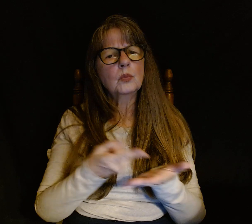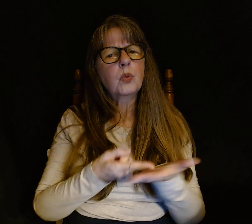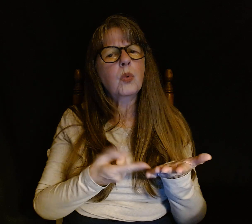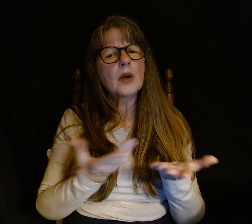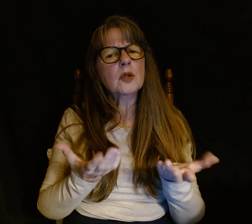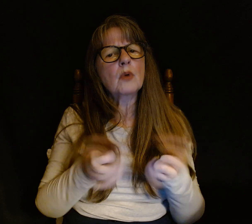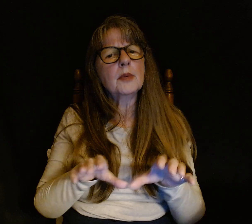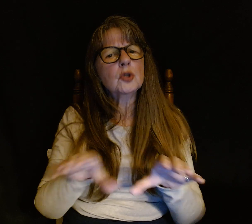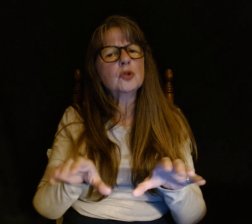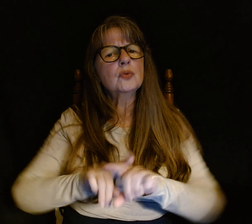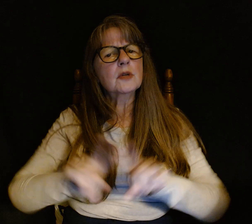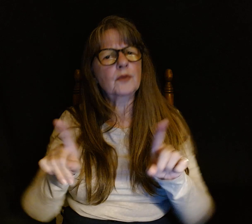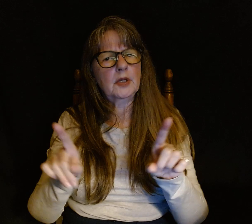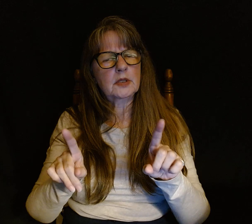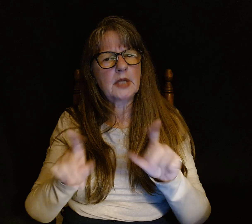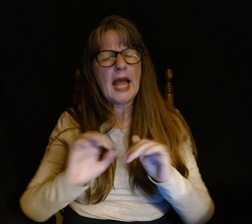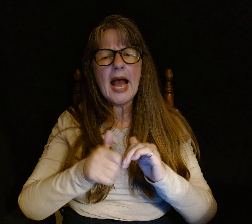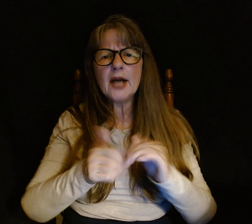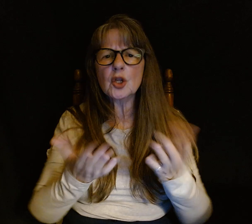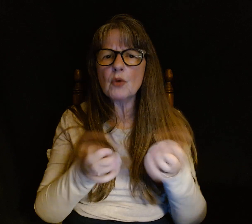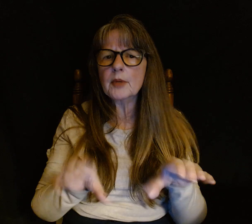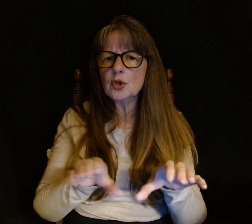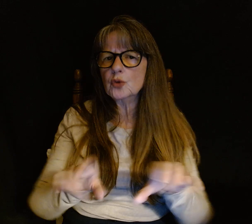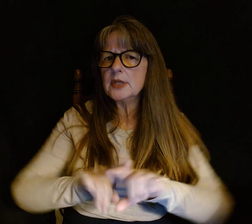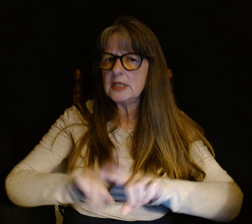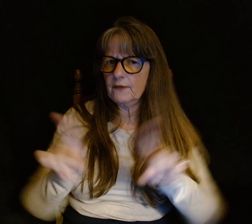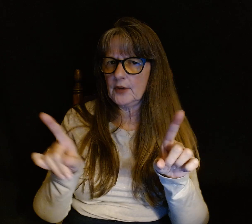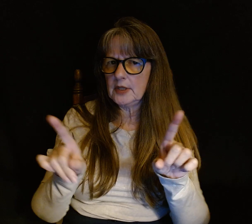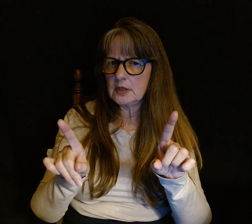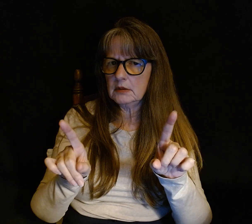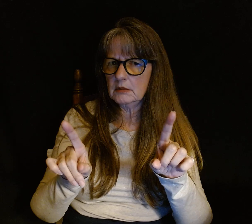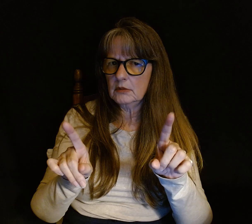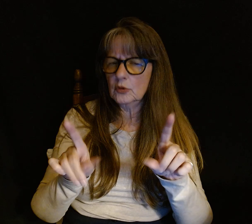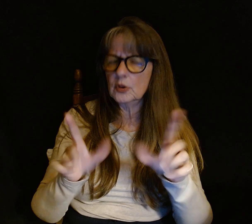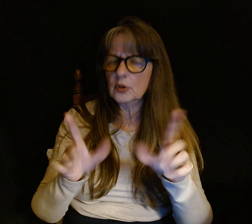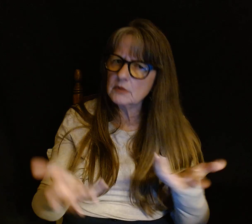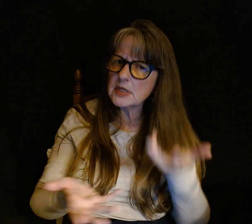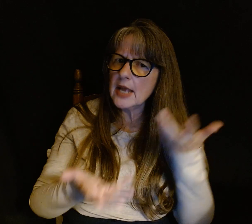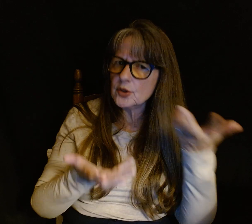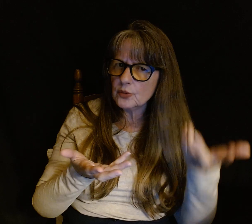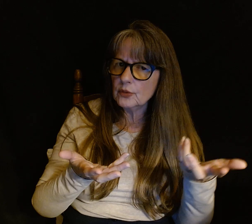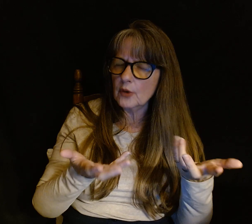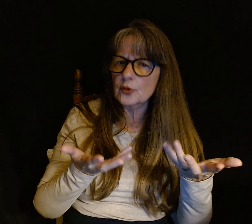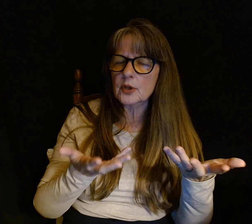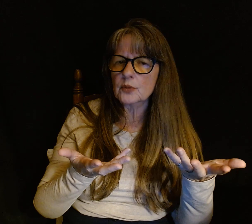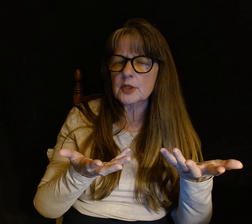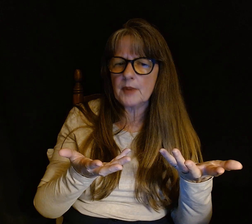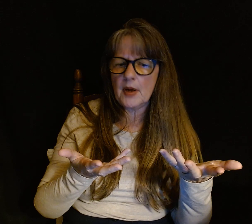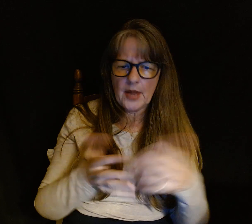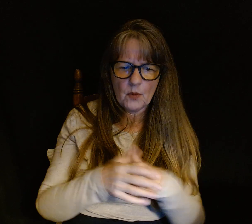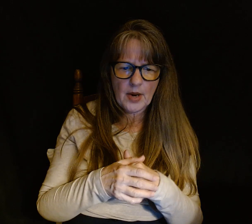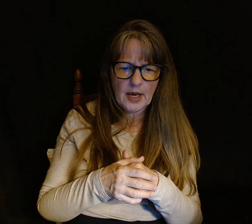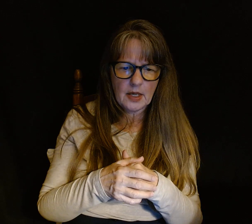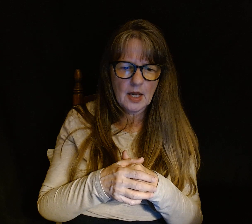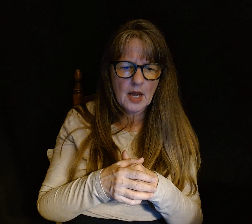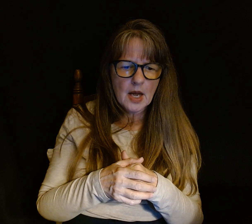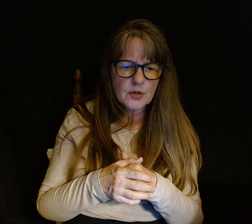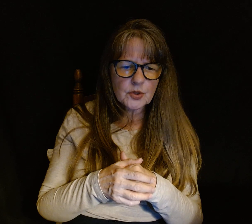what do you want me to do different? How do you want me to do it different? You could answer, you could respond that way.